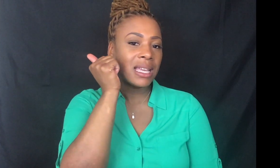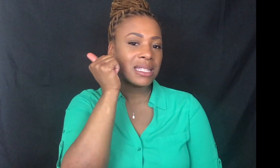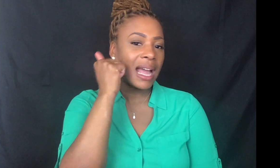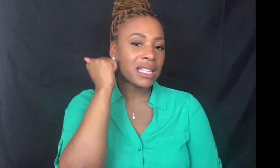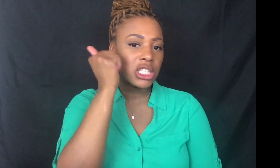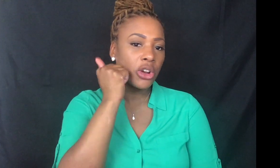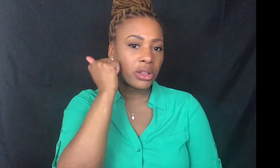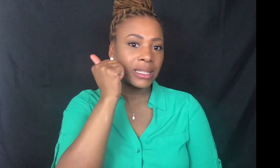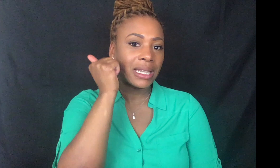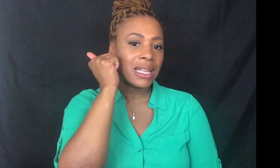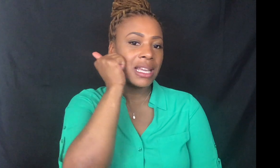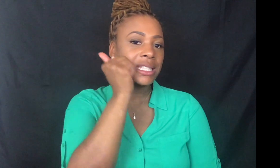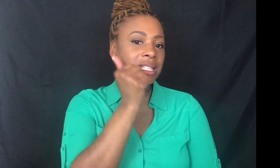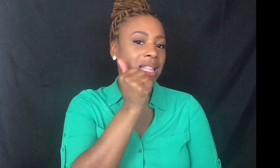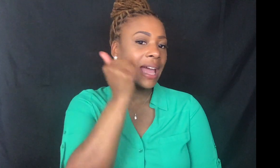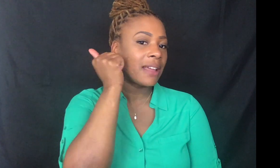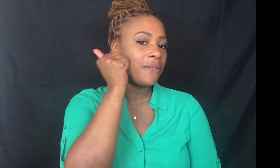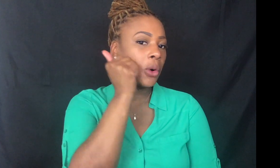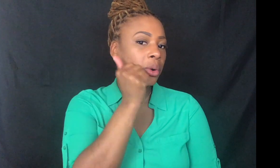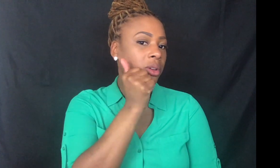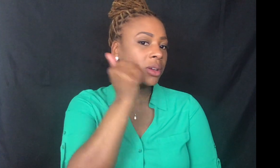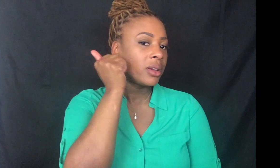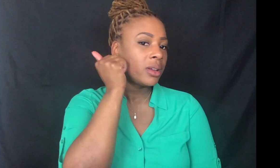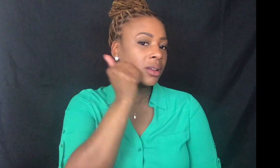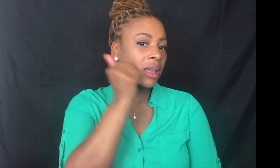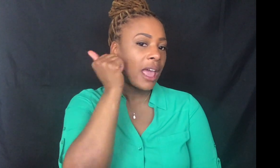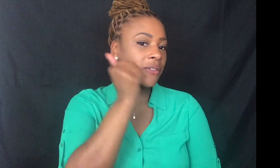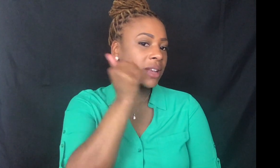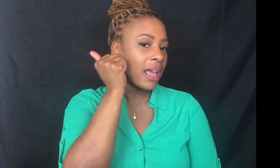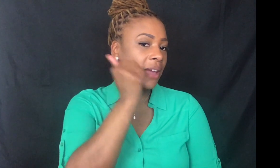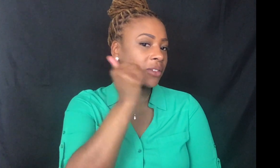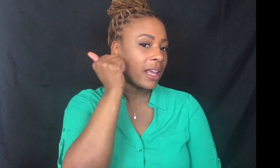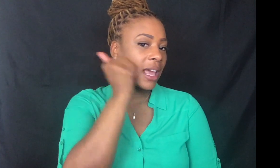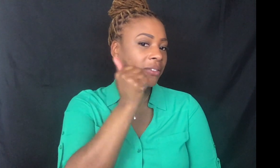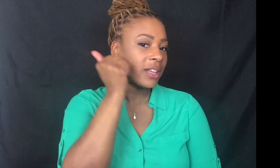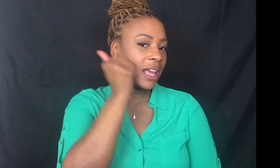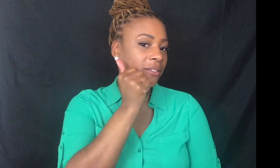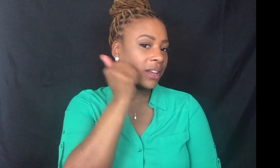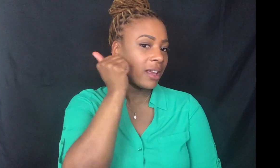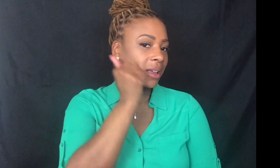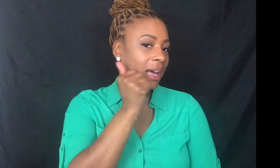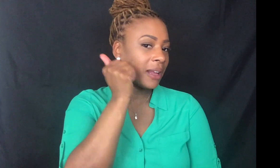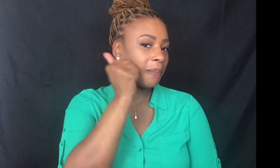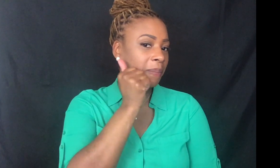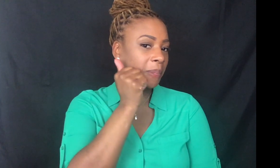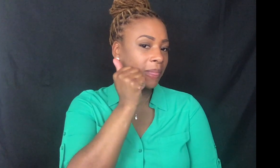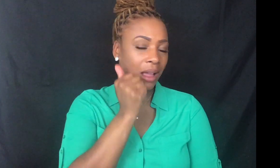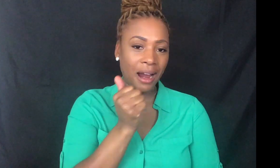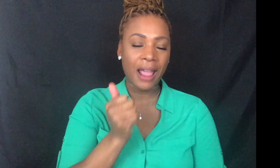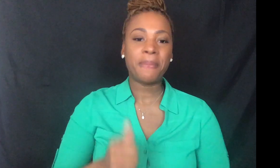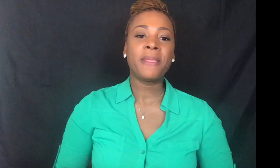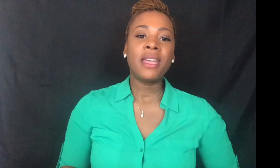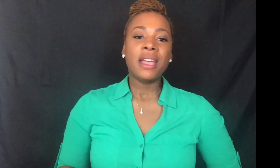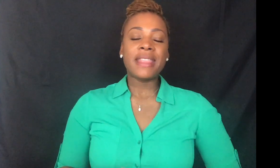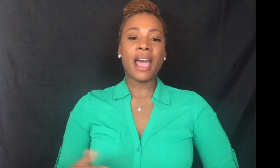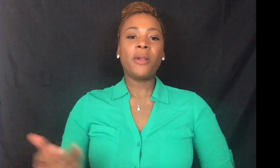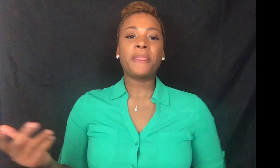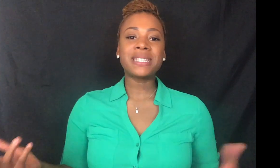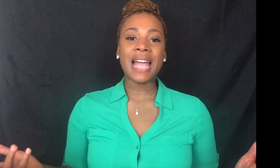not circling it. It's sliding forward every day, every day, every day, every day. Got it? All right, now the sign